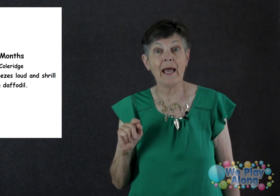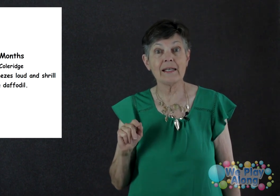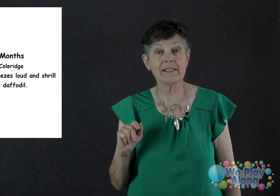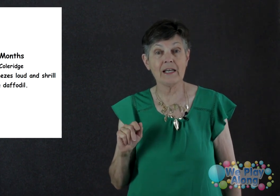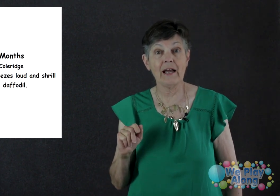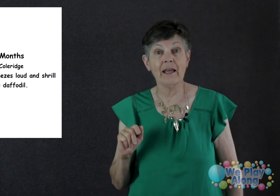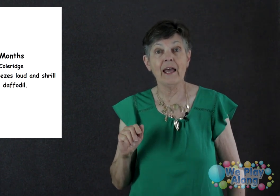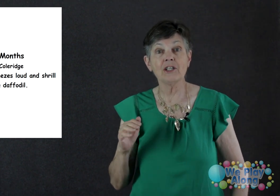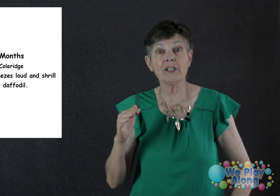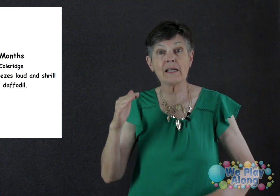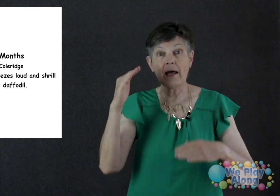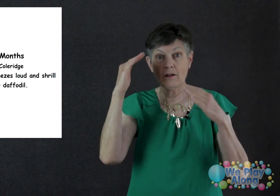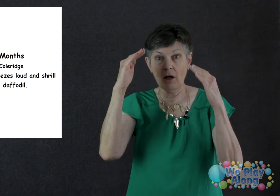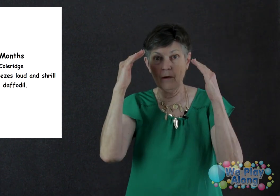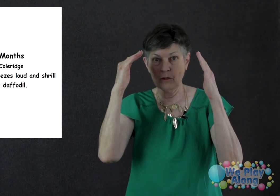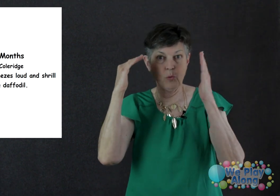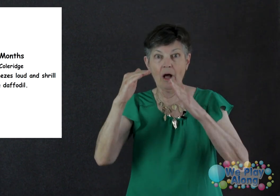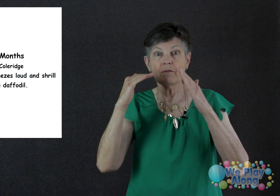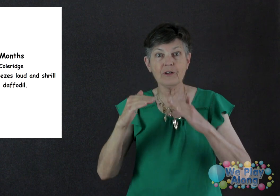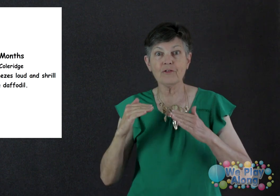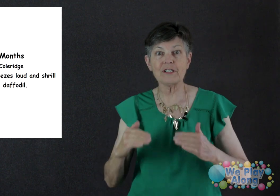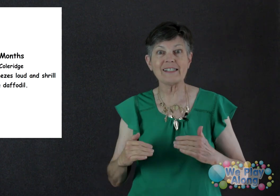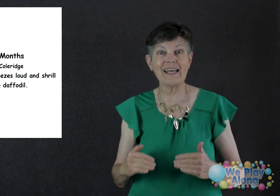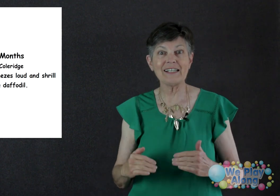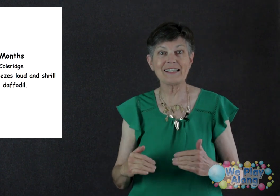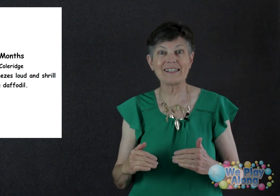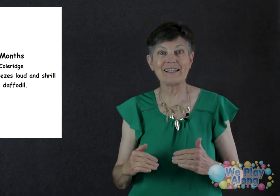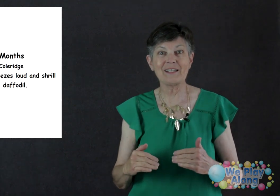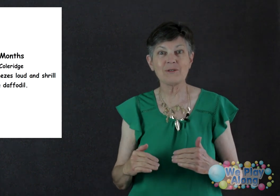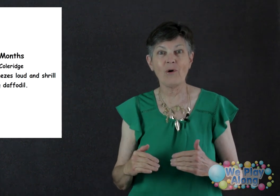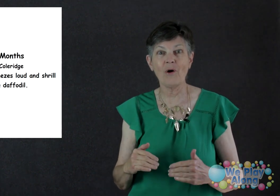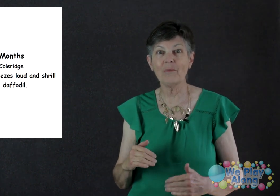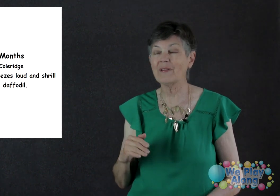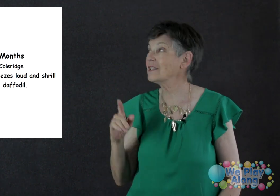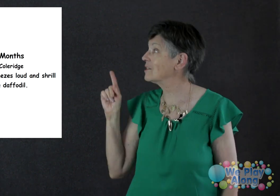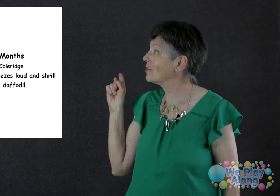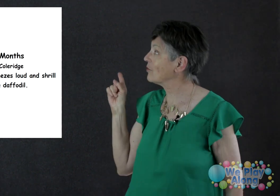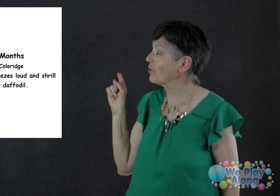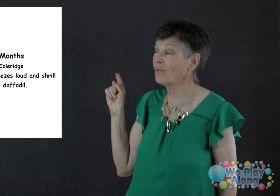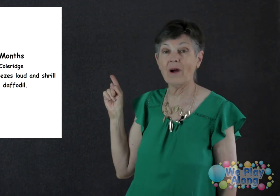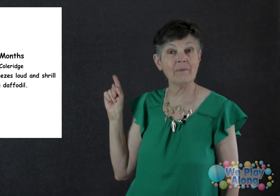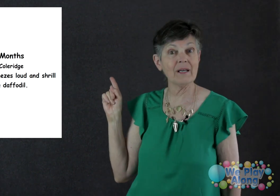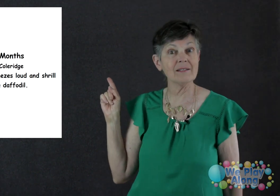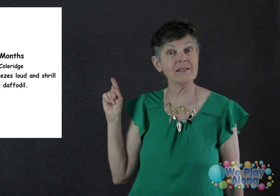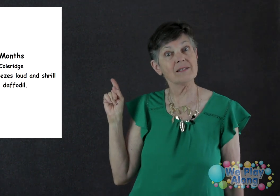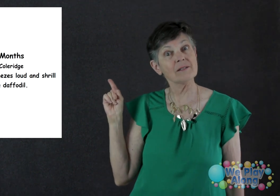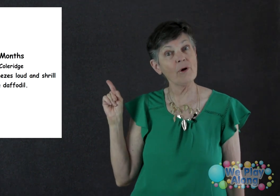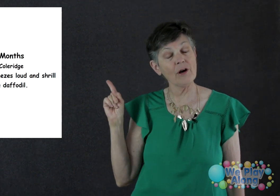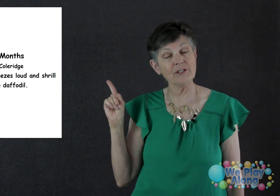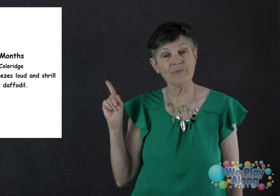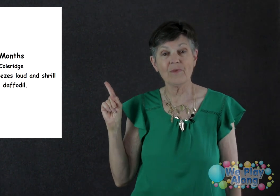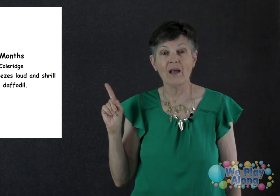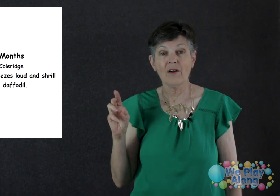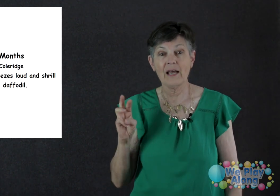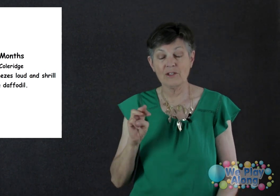has done, and she's got 12 different stanzas in this poem, and this is the third one because this is March. Okay, so